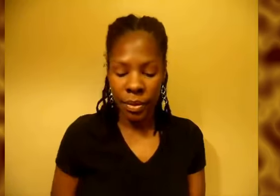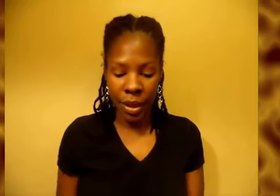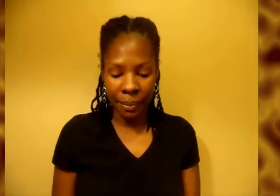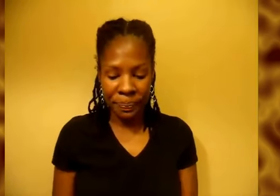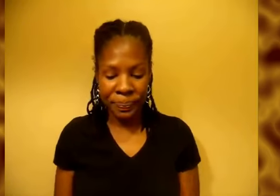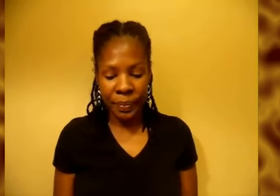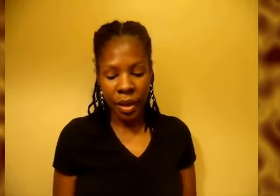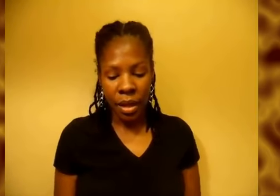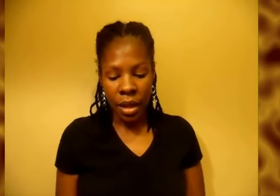Okay.